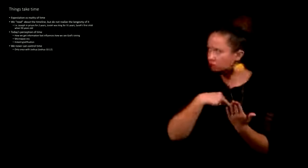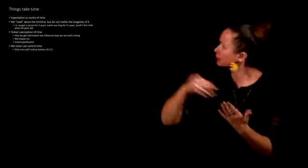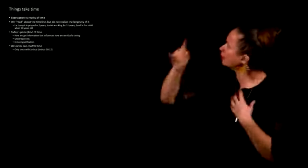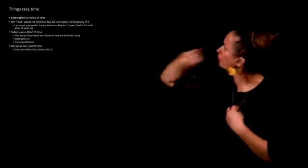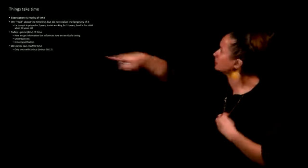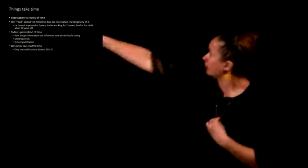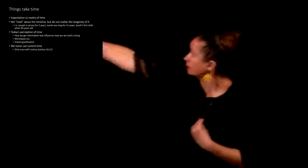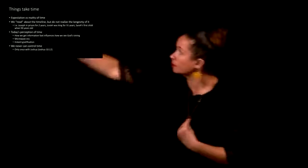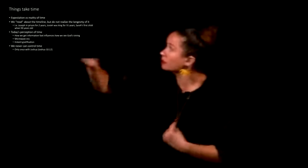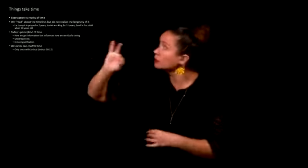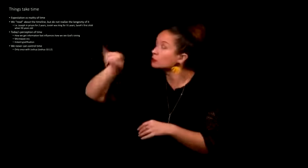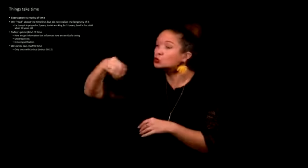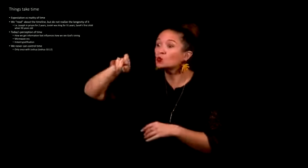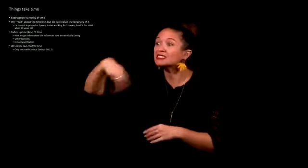experience of time, yes.